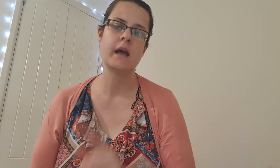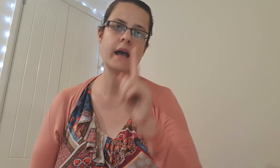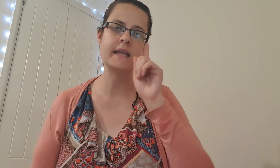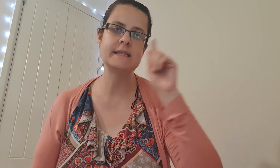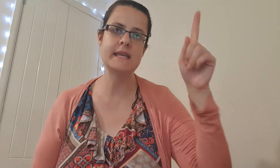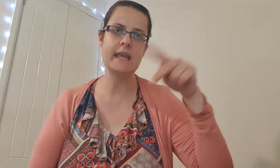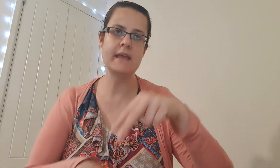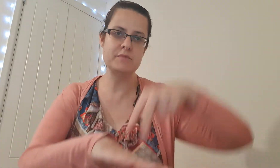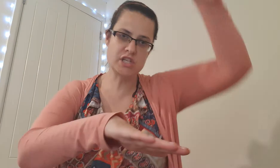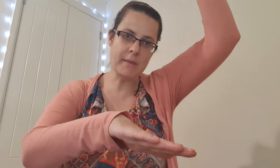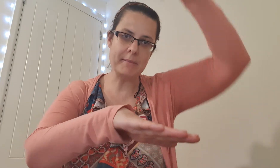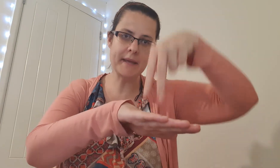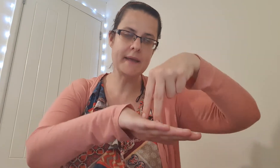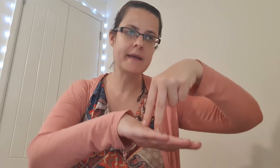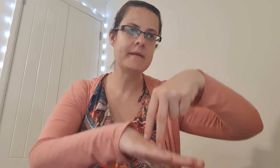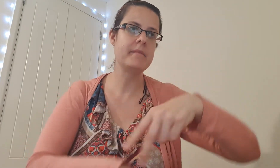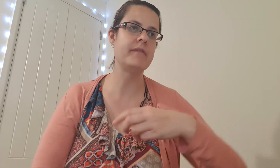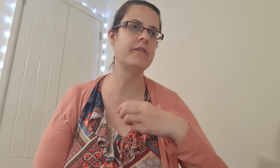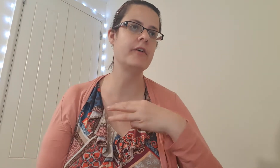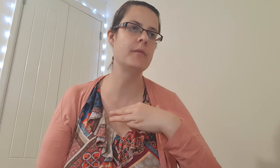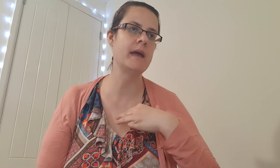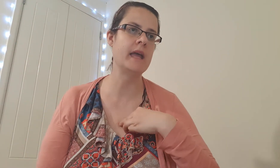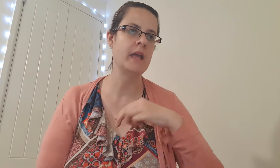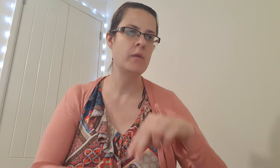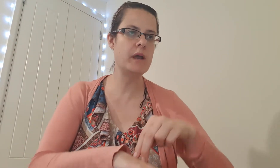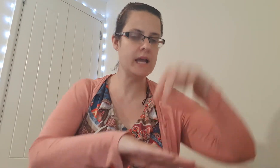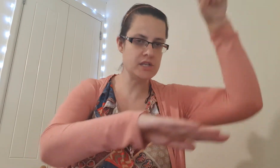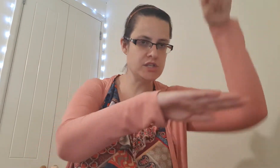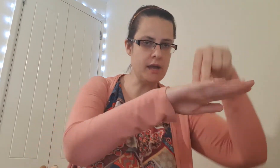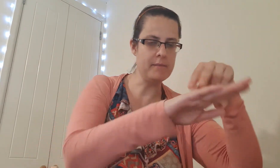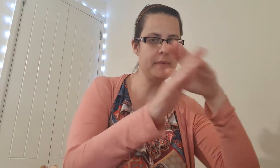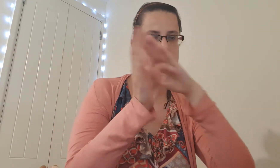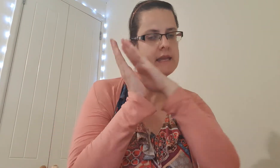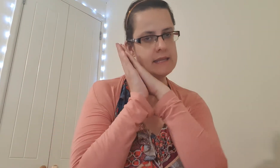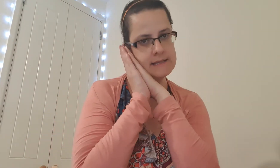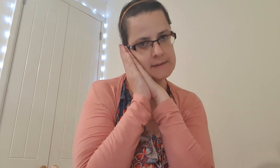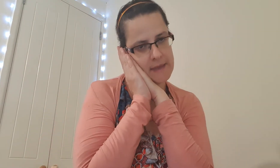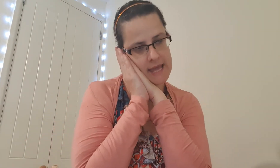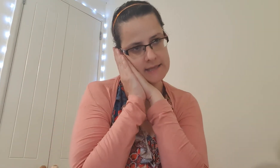I see him jump before me when I jump into bed.